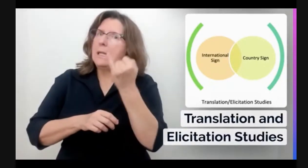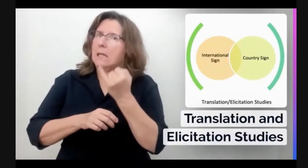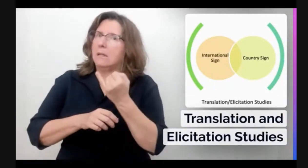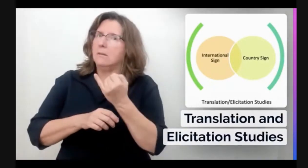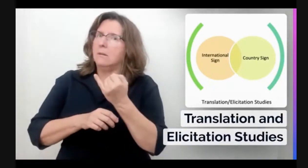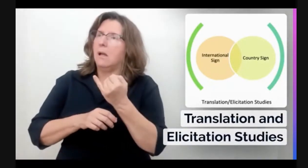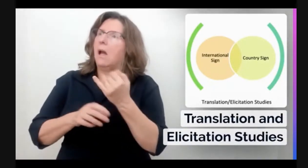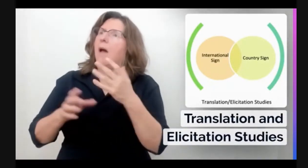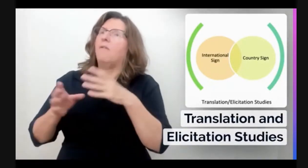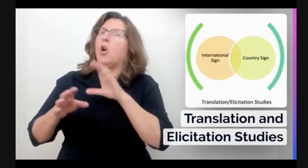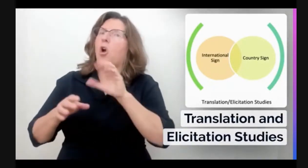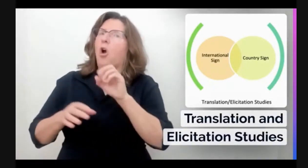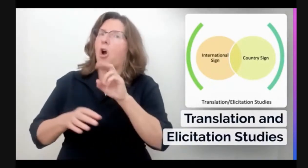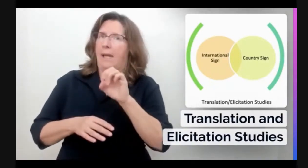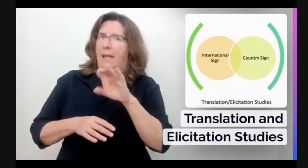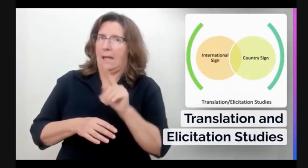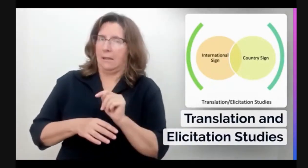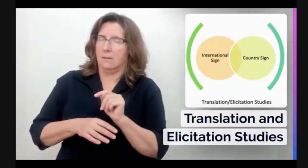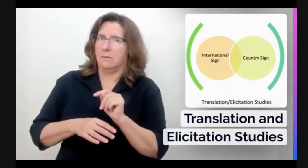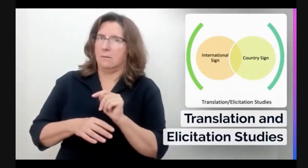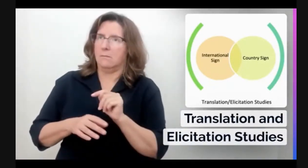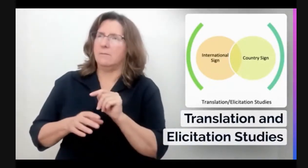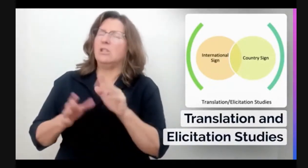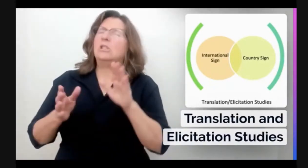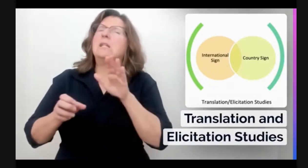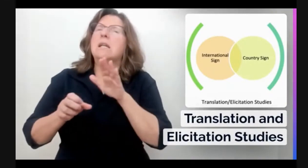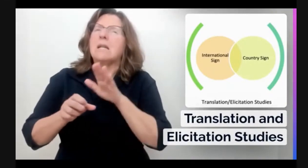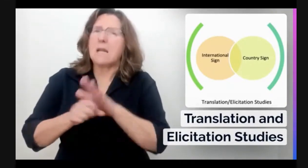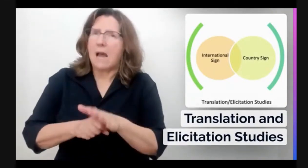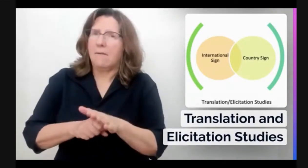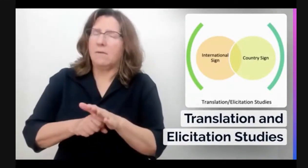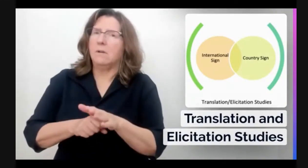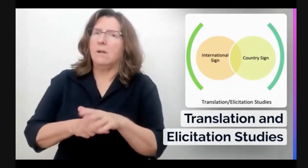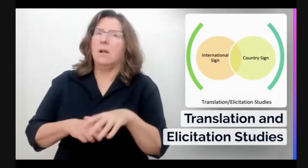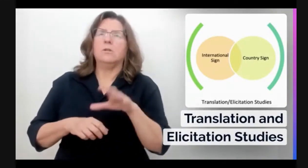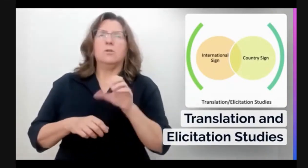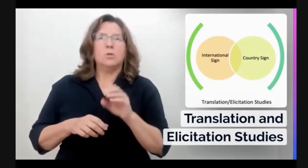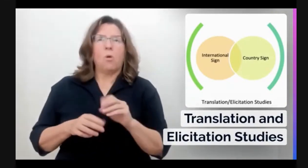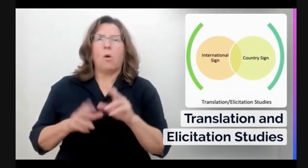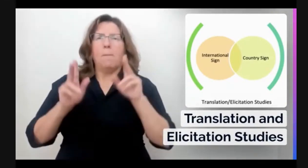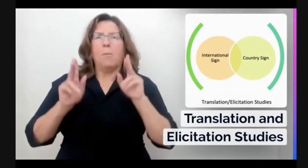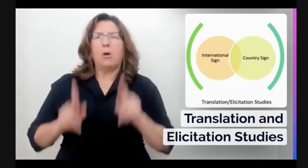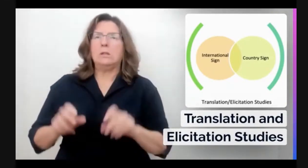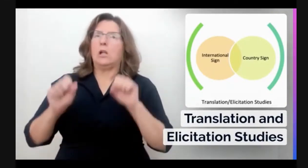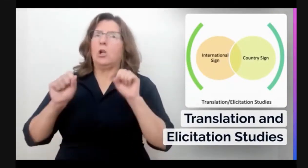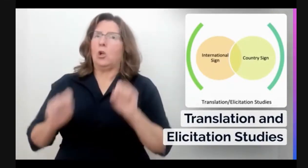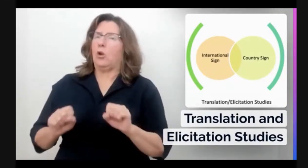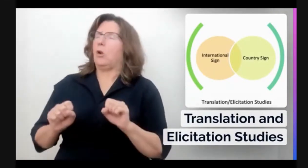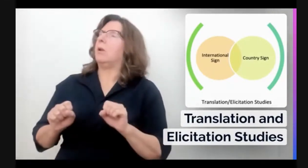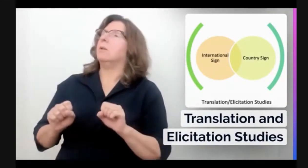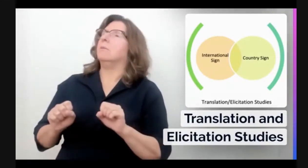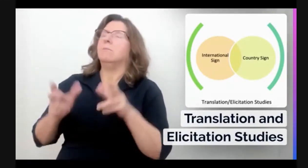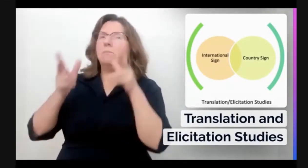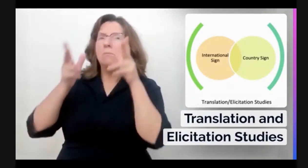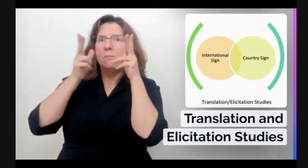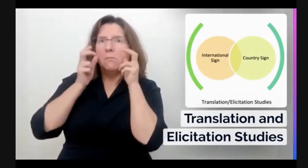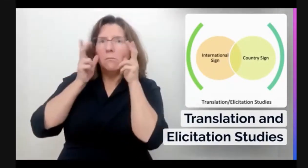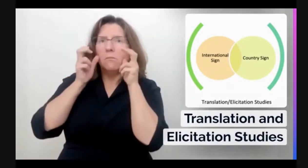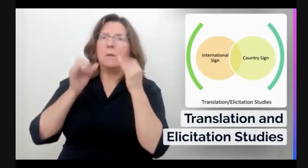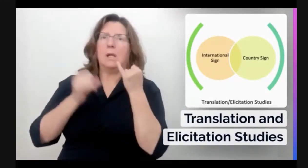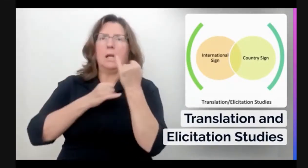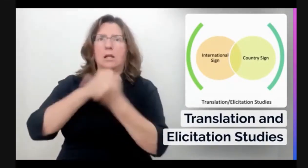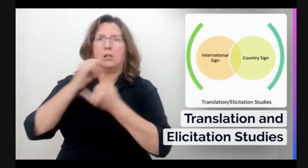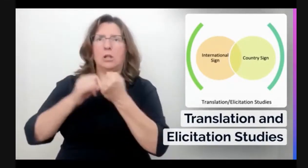But it might be sufficient to relay the ebook content well enough for deaf teams